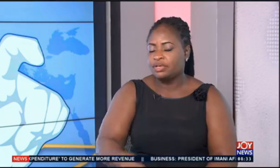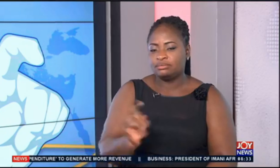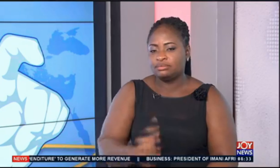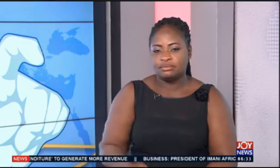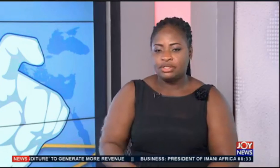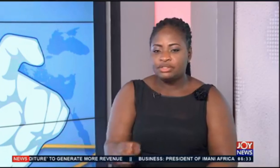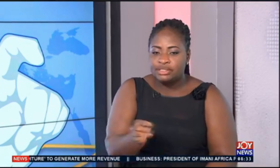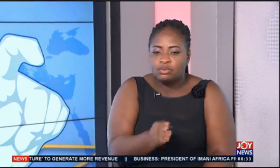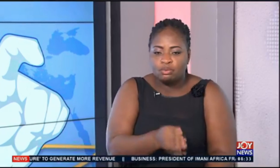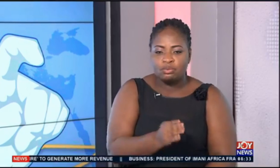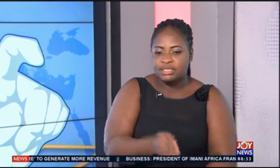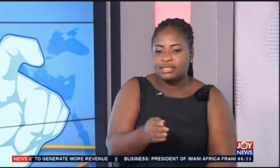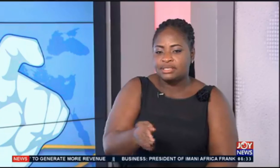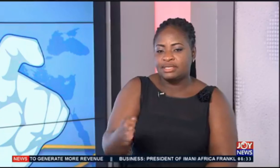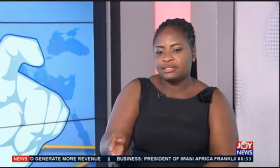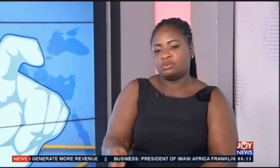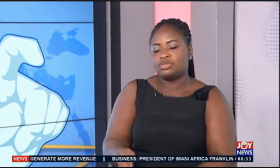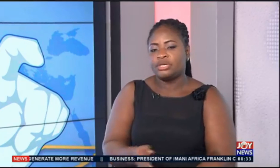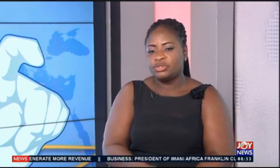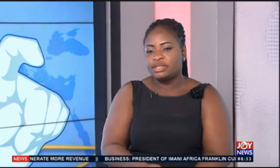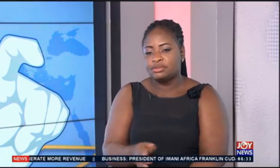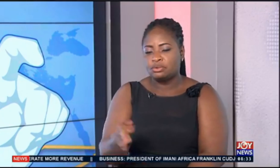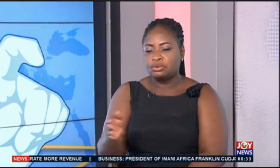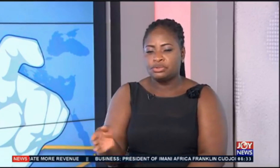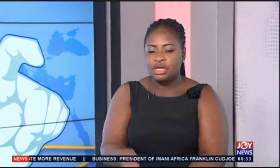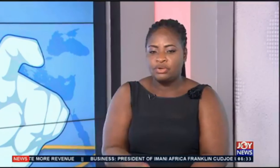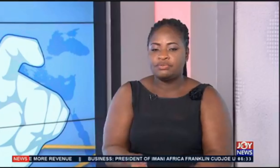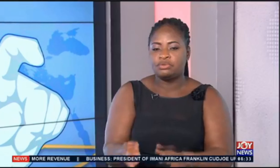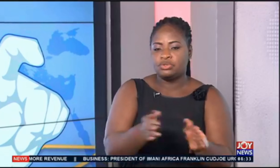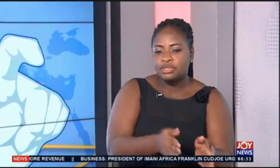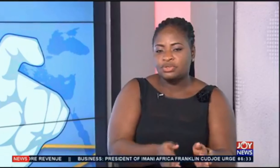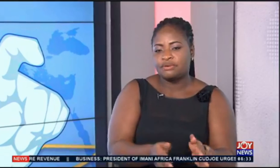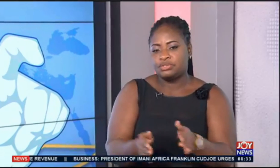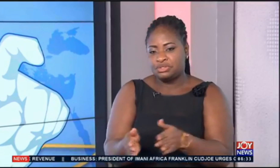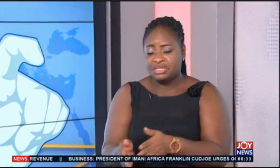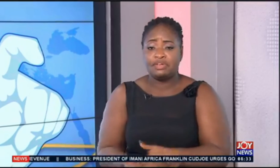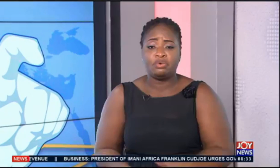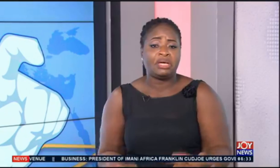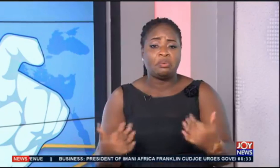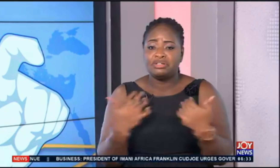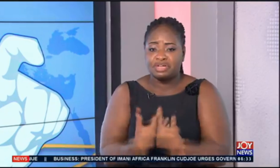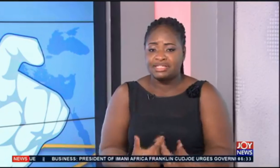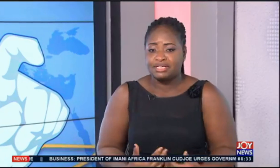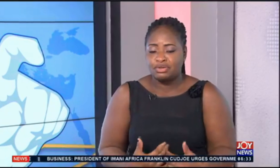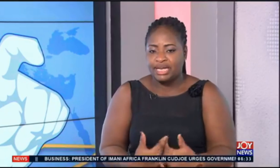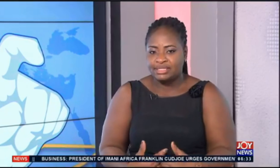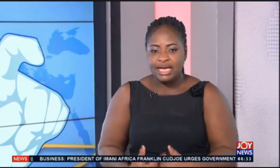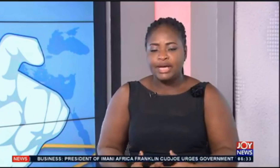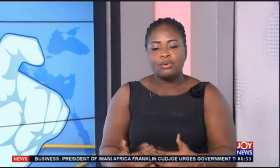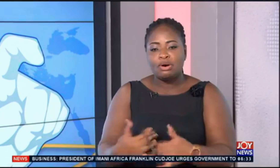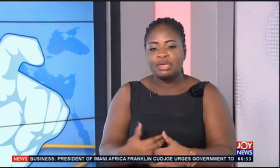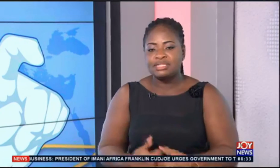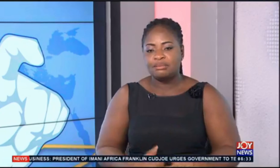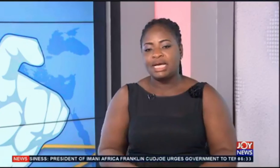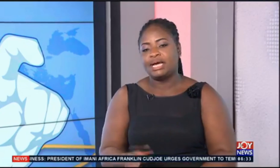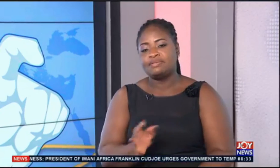Love, this and this and this is what you are doing that is not good. You have to do this, you have to do this. Even when I wear dress and it's not nice, he